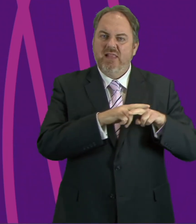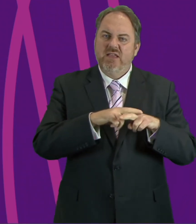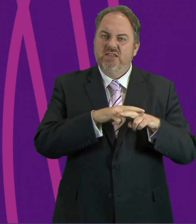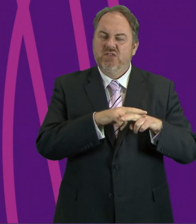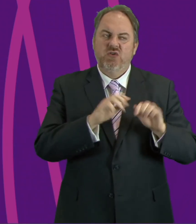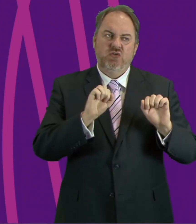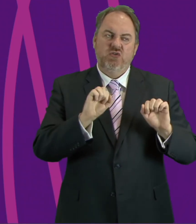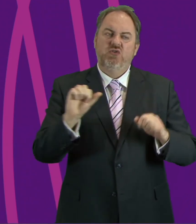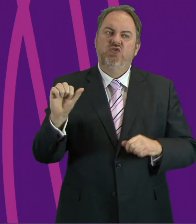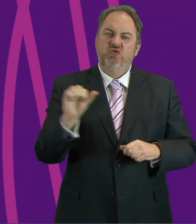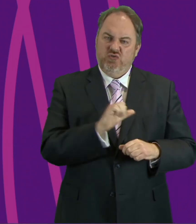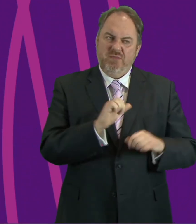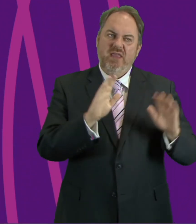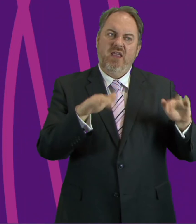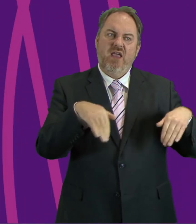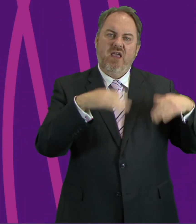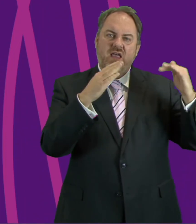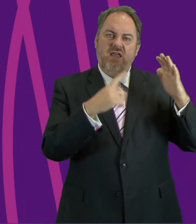of our minds.